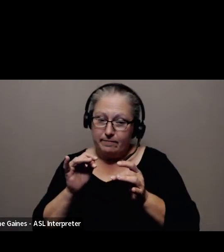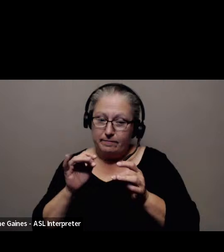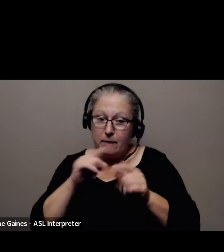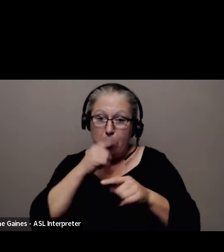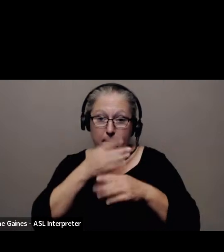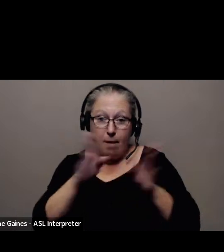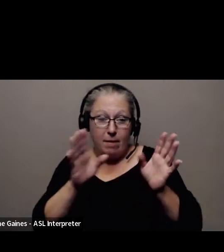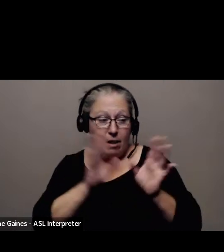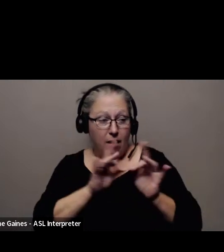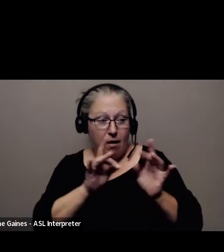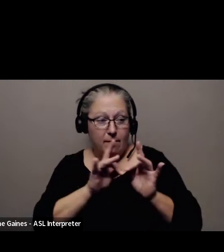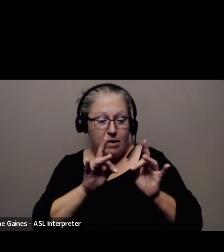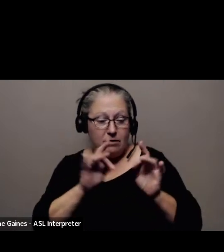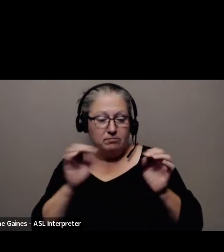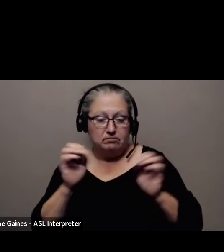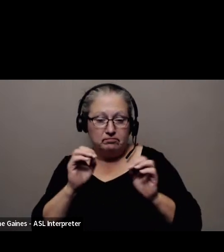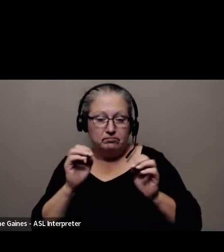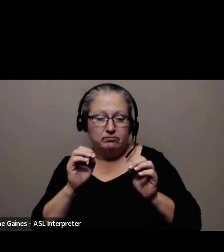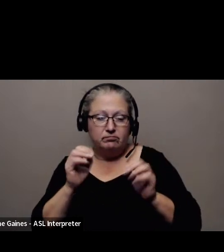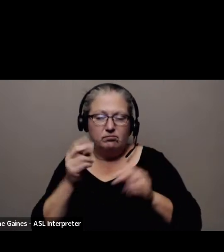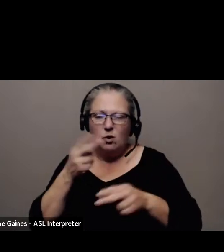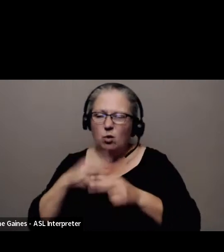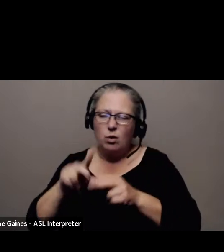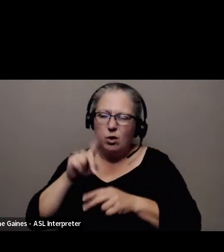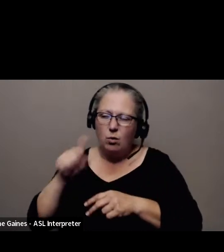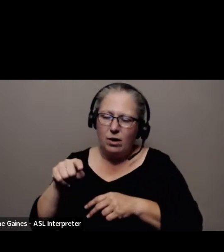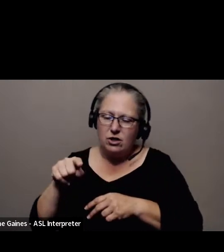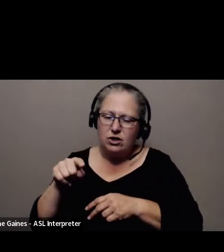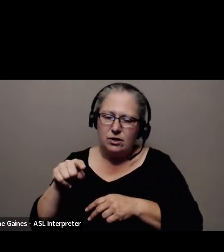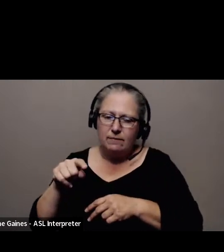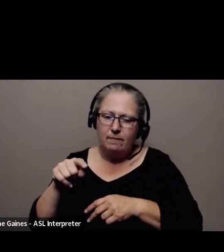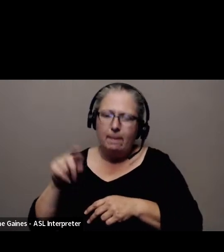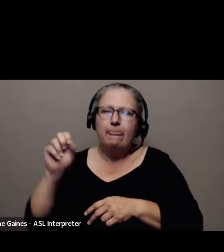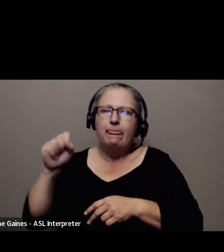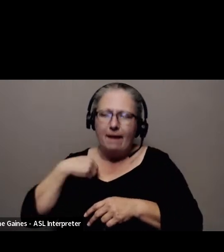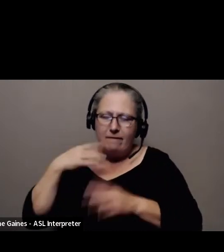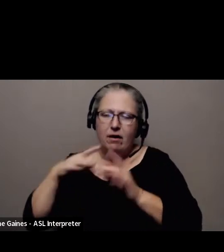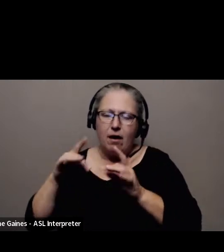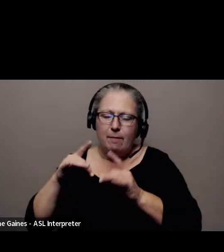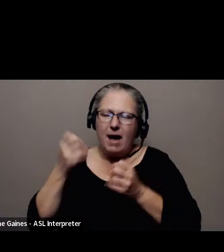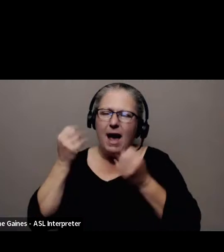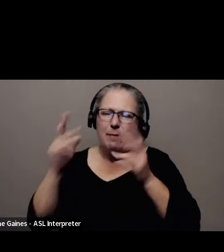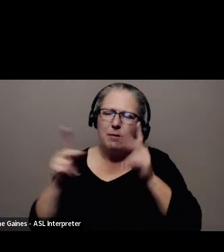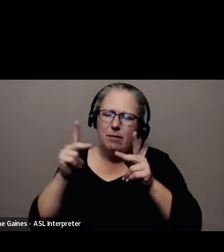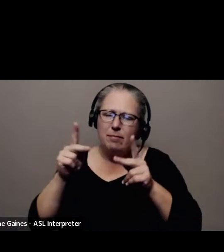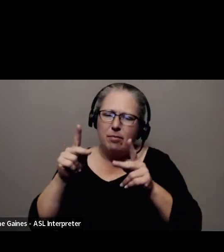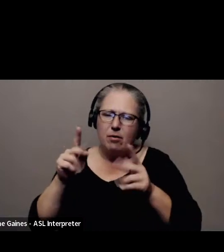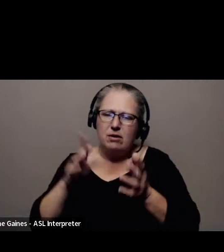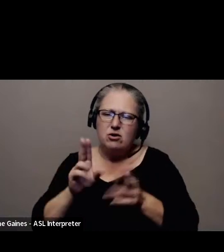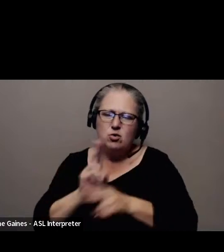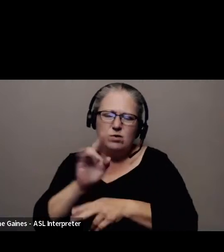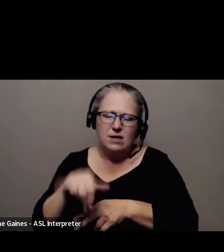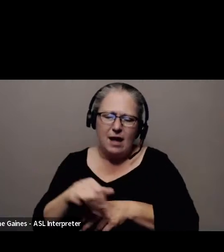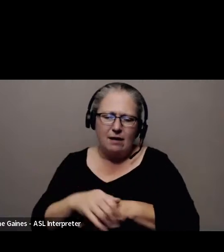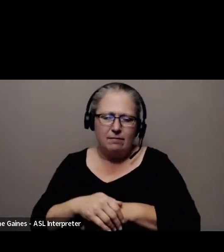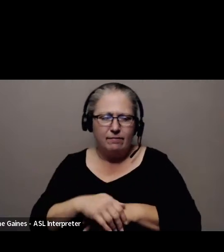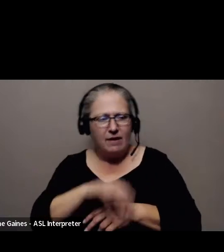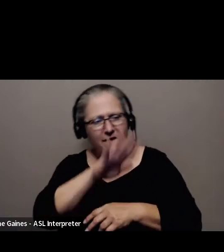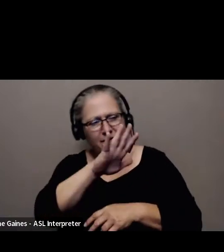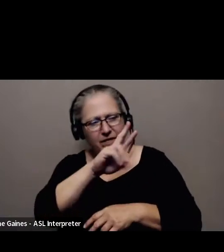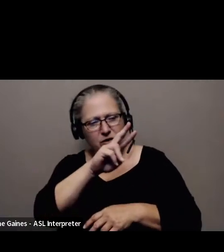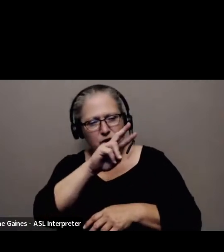Public comments? Okay, Quick question. I do have a comment. yes. How many people take advantage of that? There's